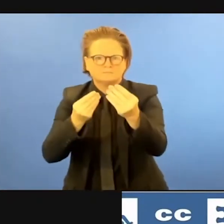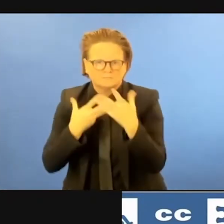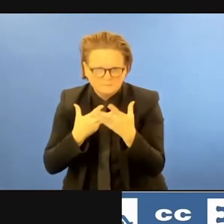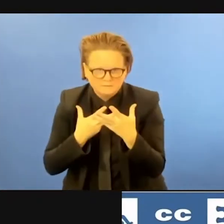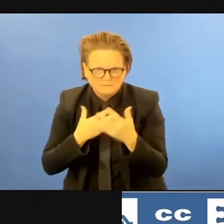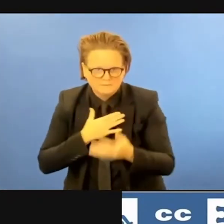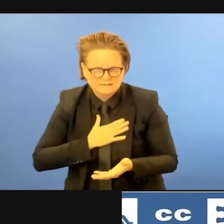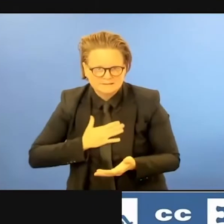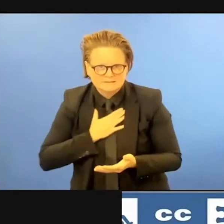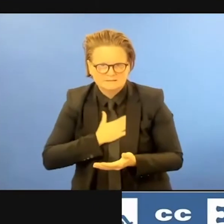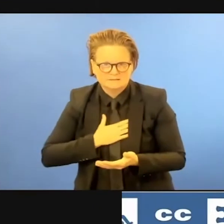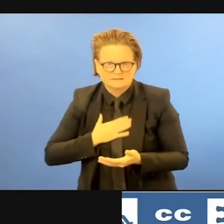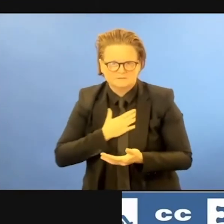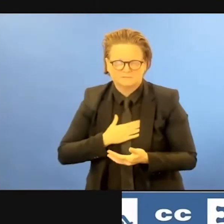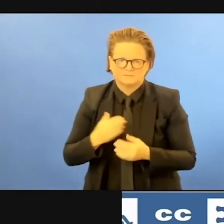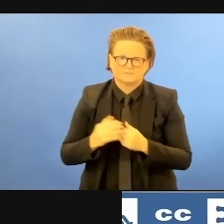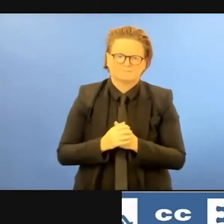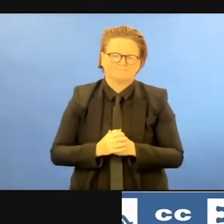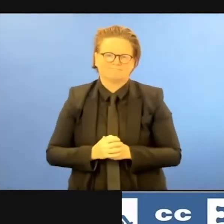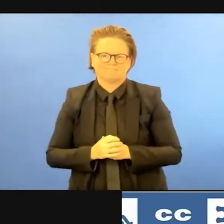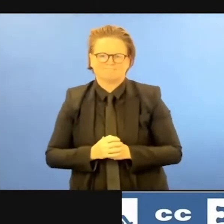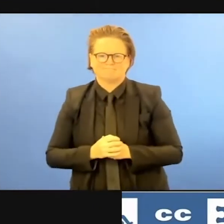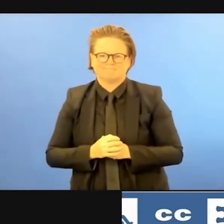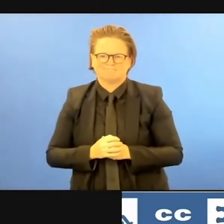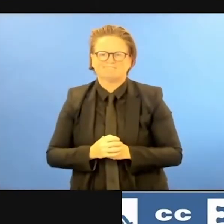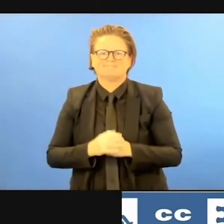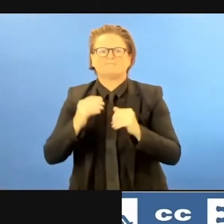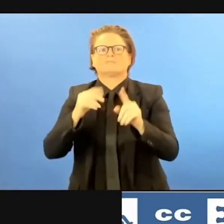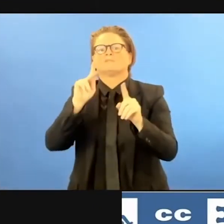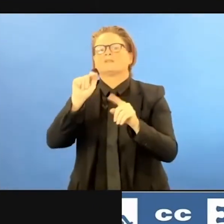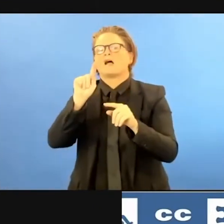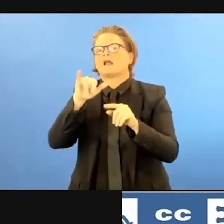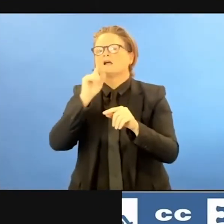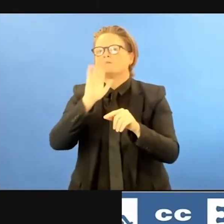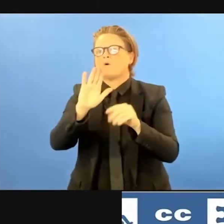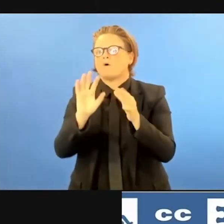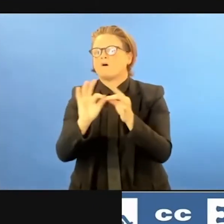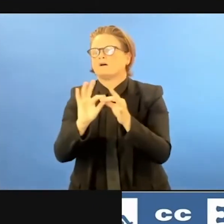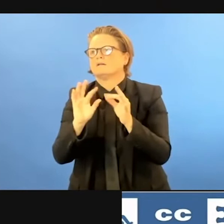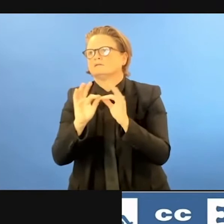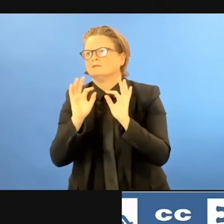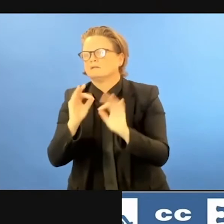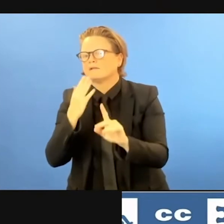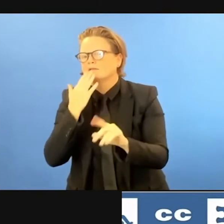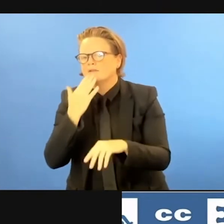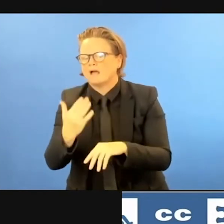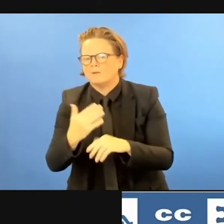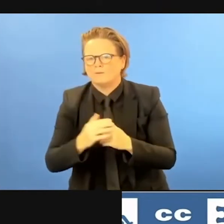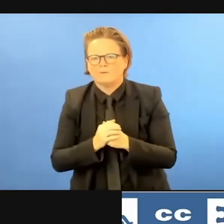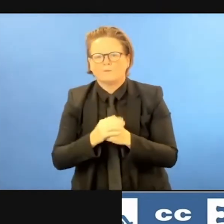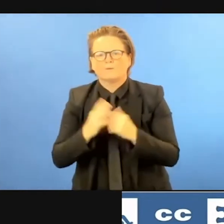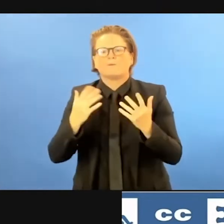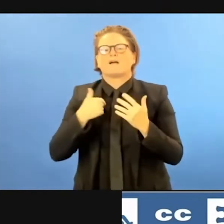All right, thank you for that information. There were some questions about autism and just some clarification